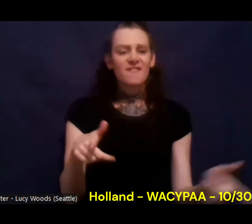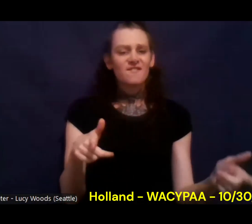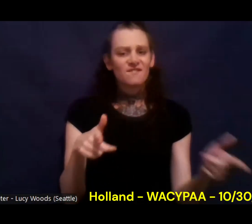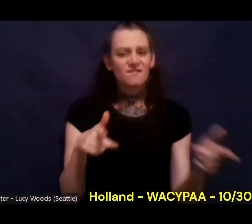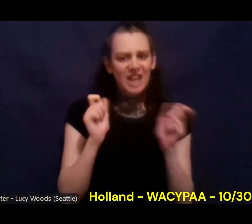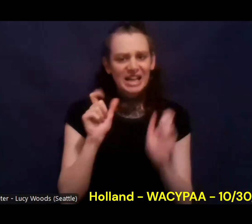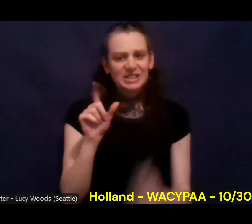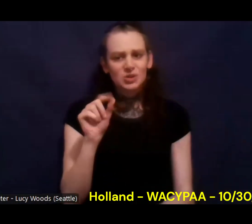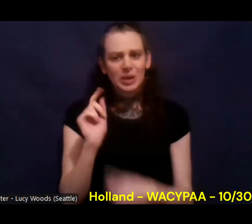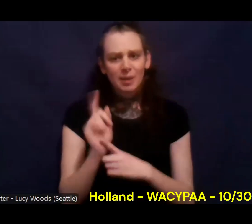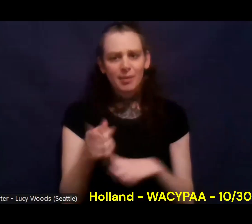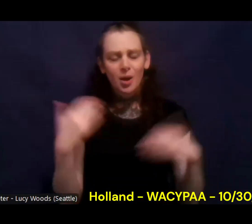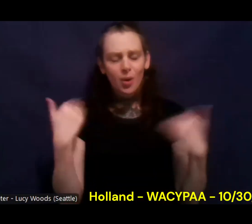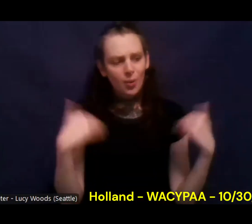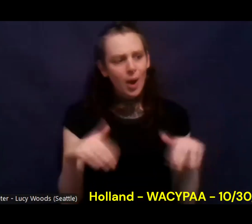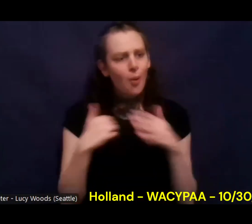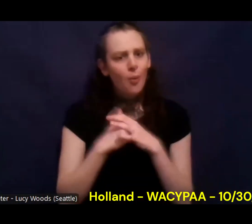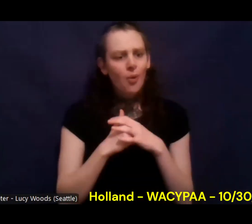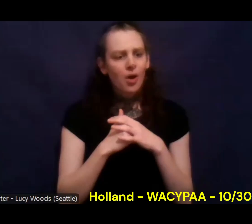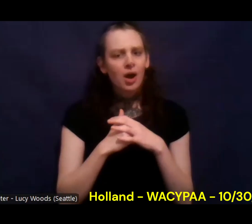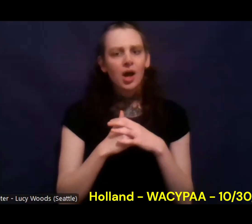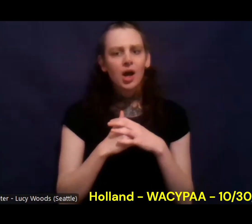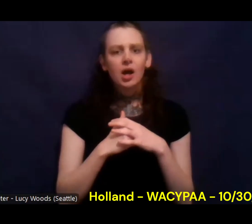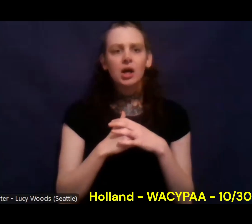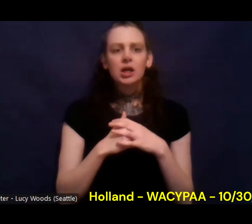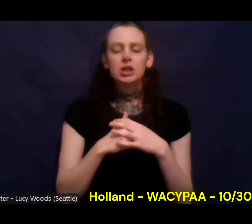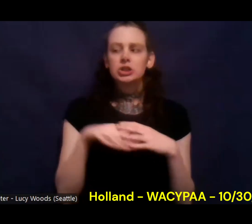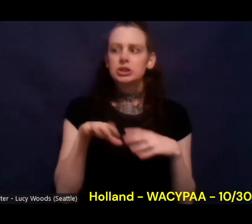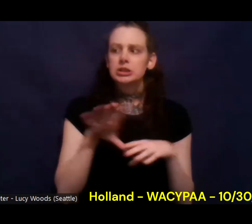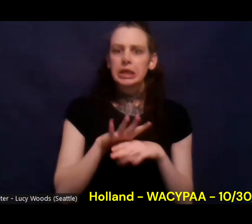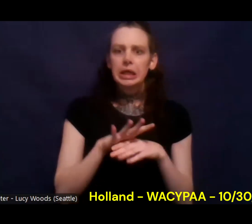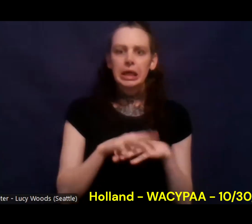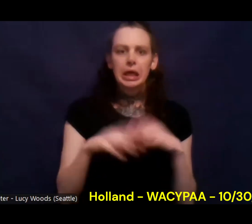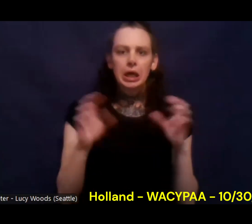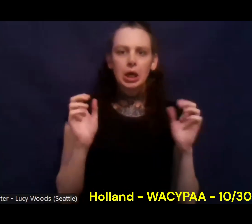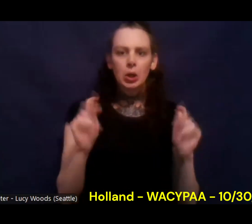20 minutes. Holy shit, that snuck up on me. Well,